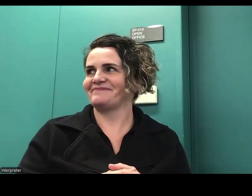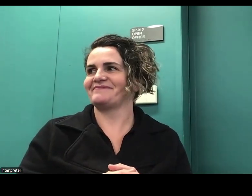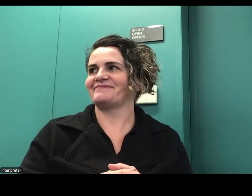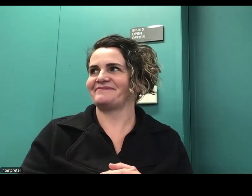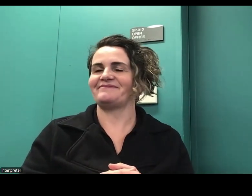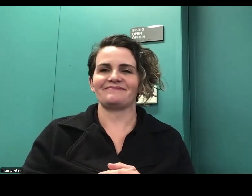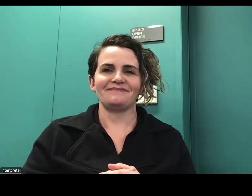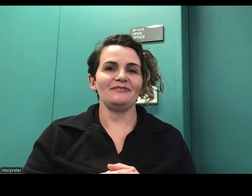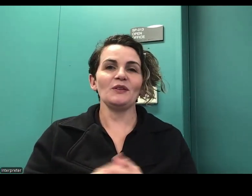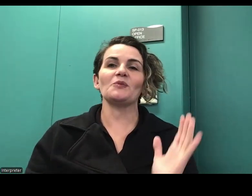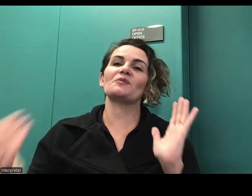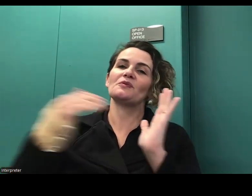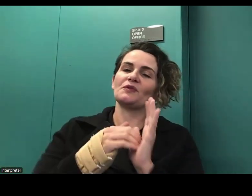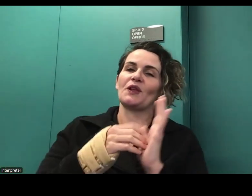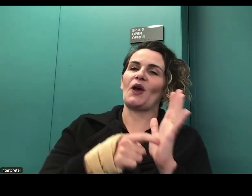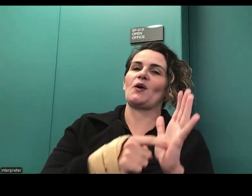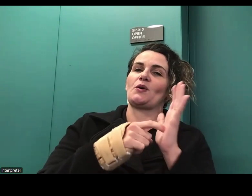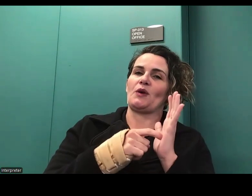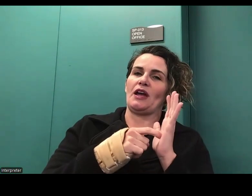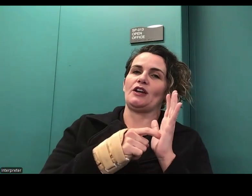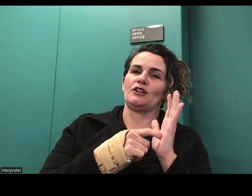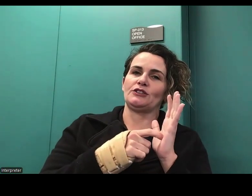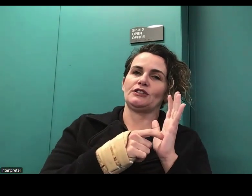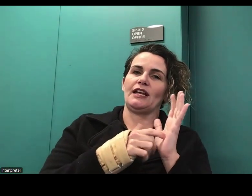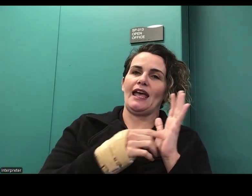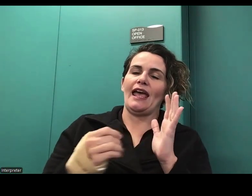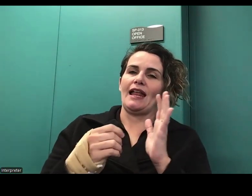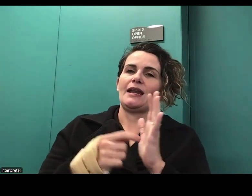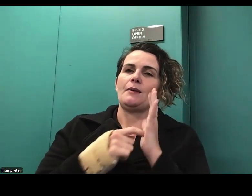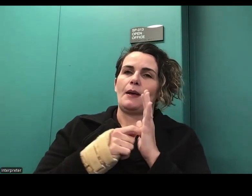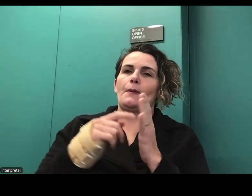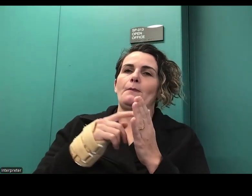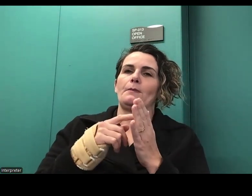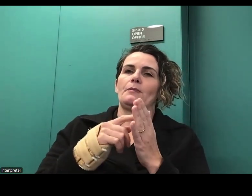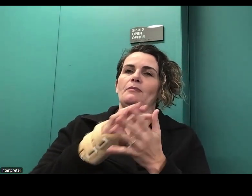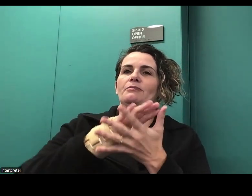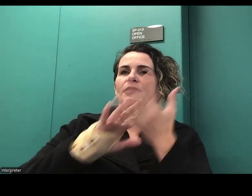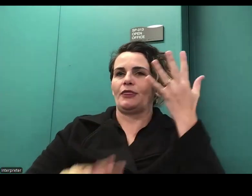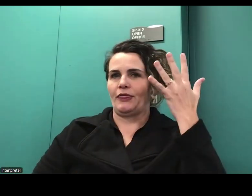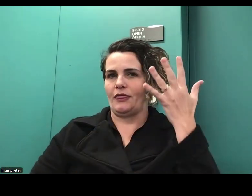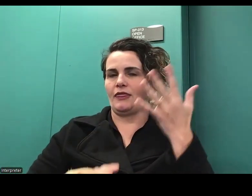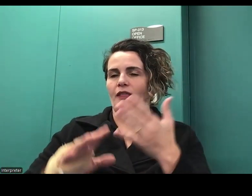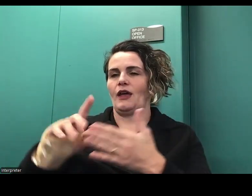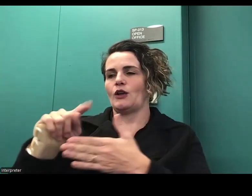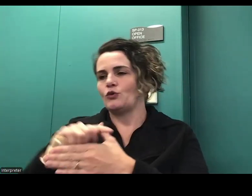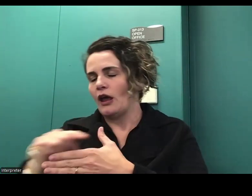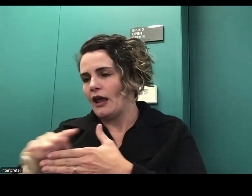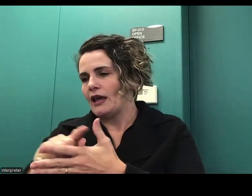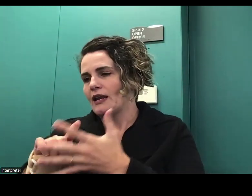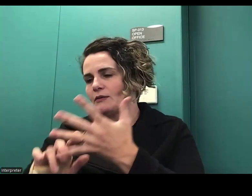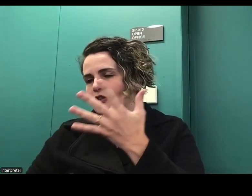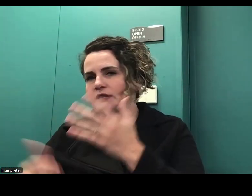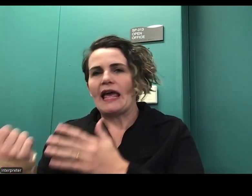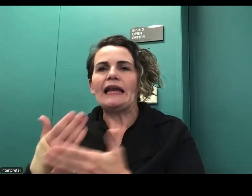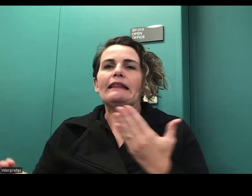okay. Again, required or mandatory training programs, related materials, policies, procedures, practices, programs, offices,